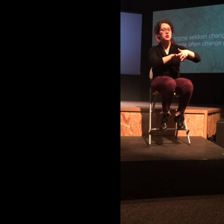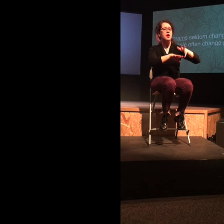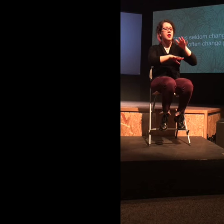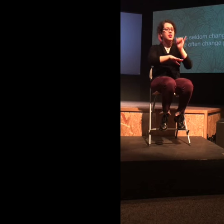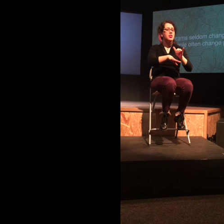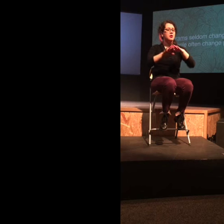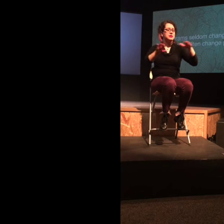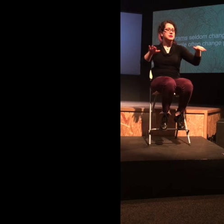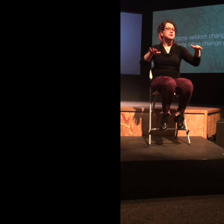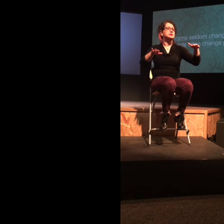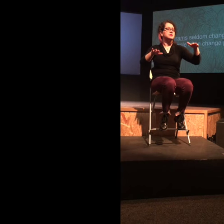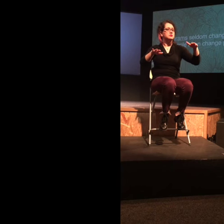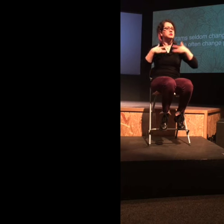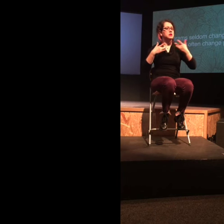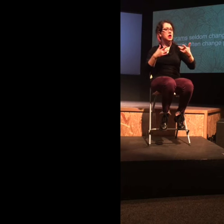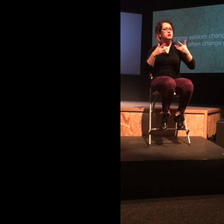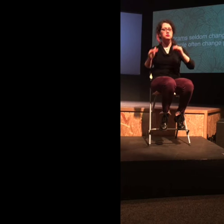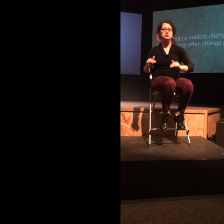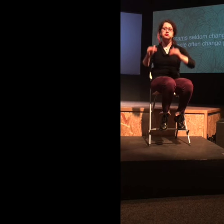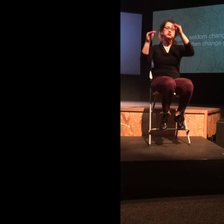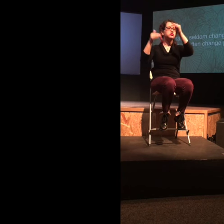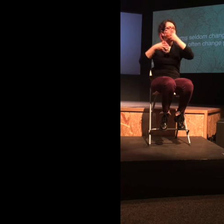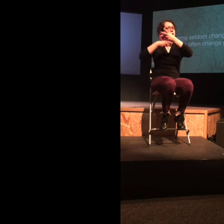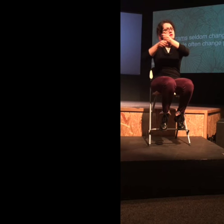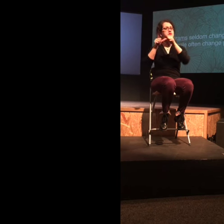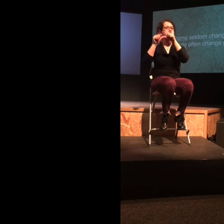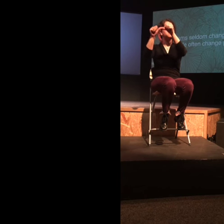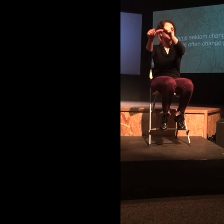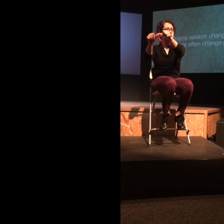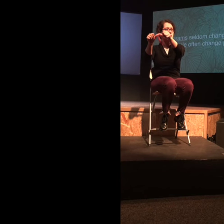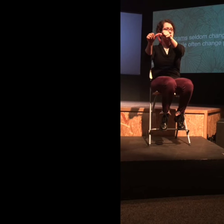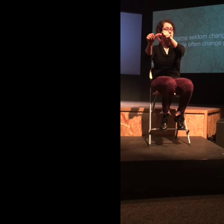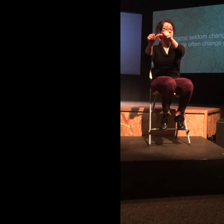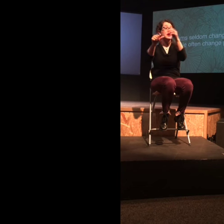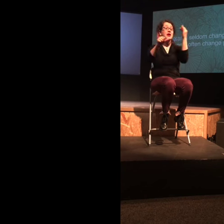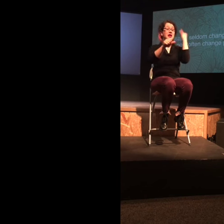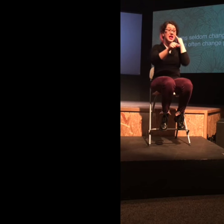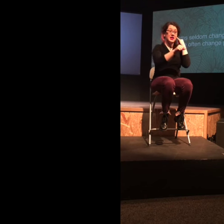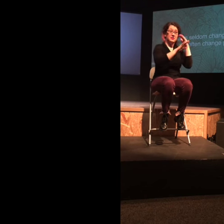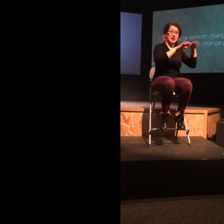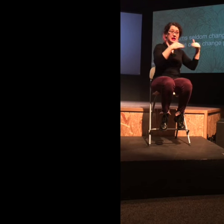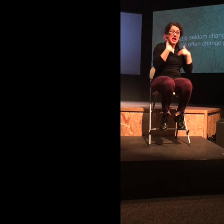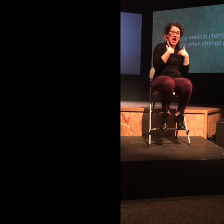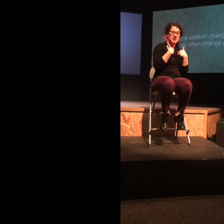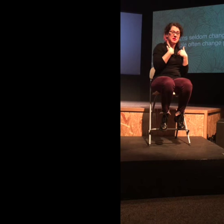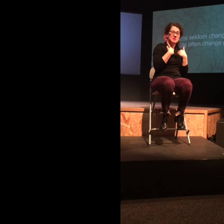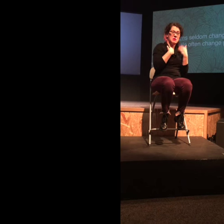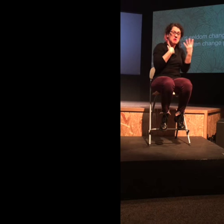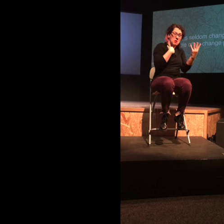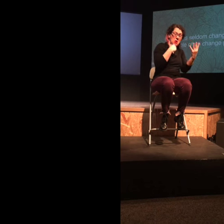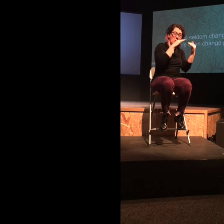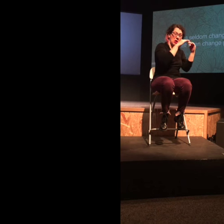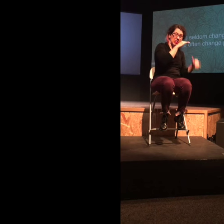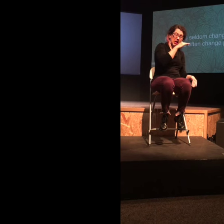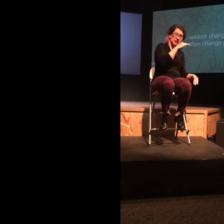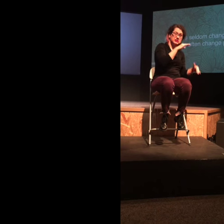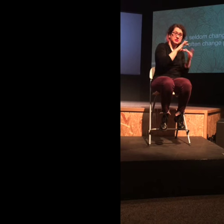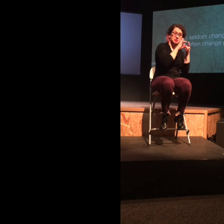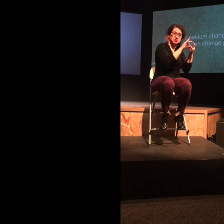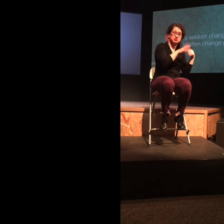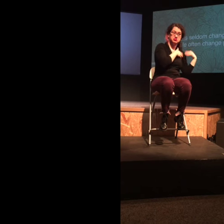fare better in their faith than kids who had 4 or less. But the number 5 actually seemed to be